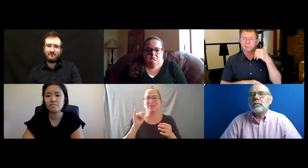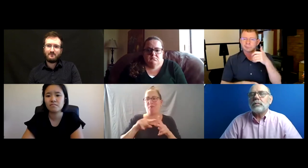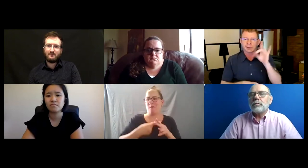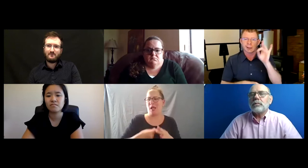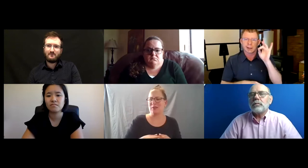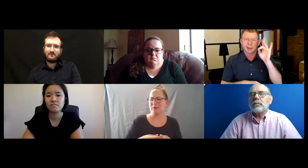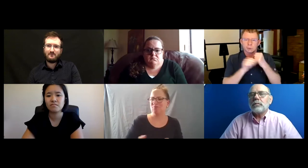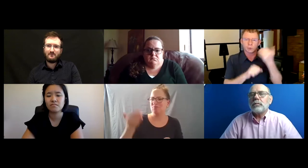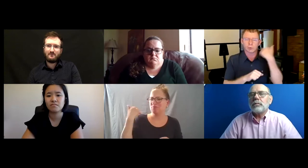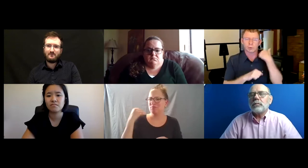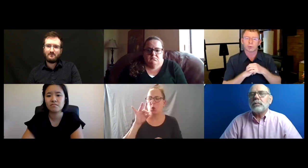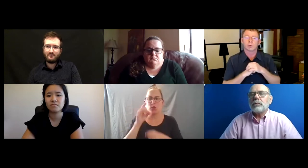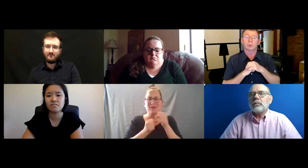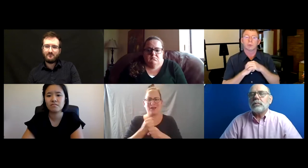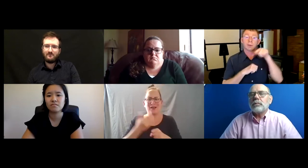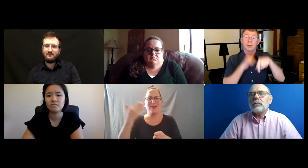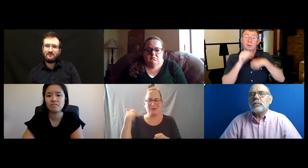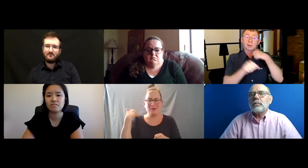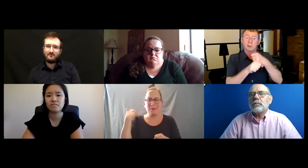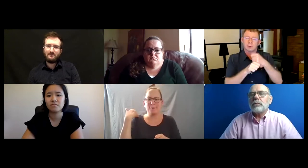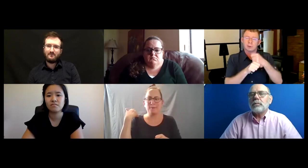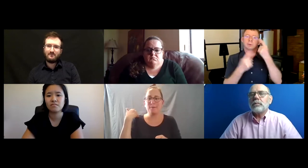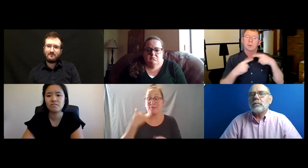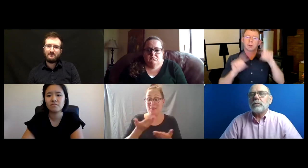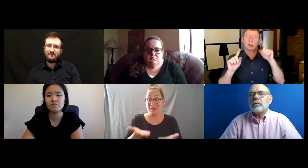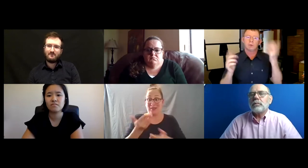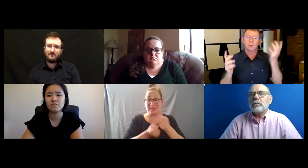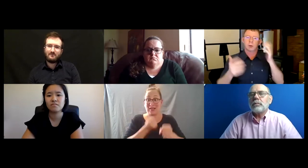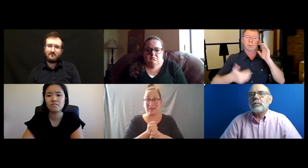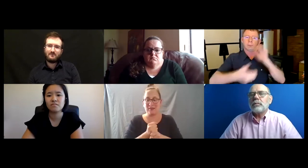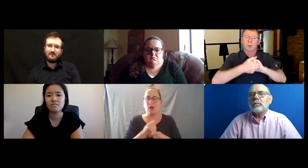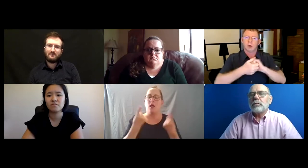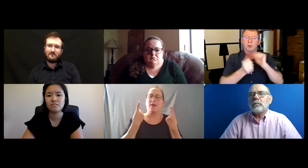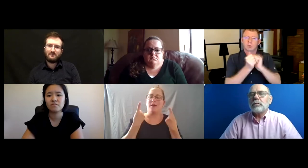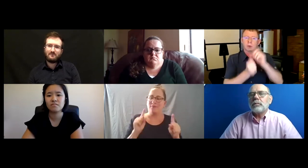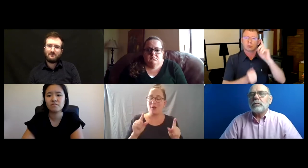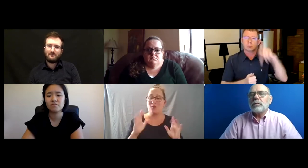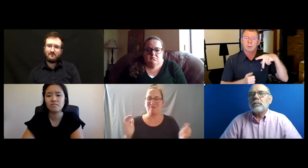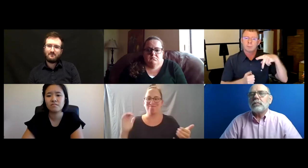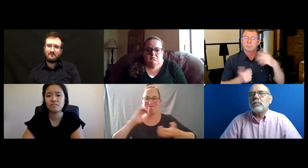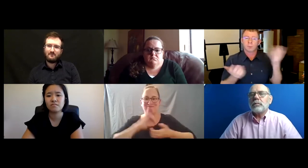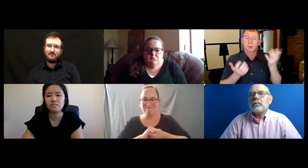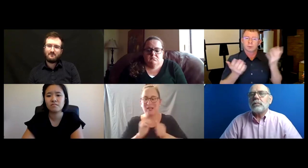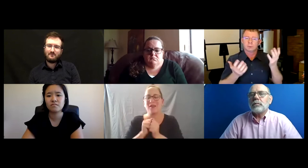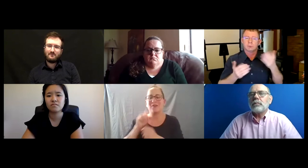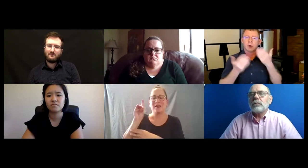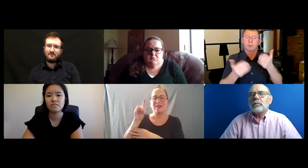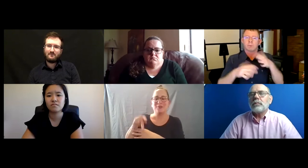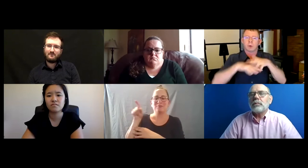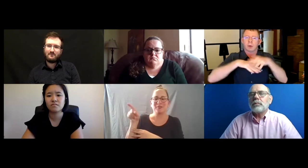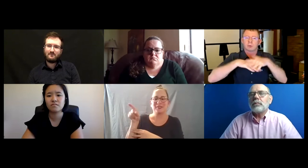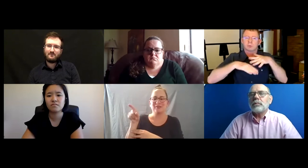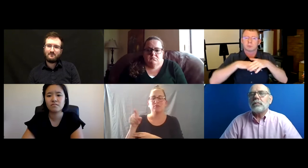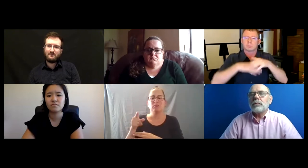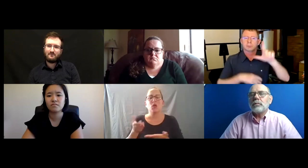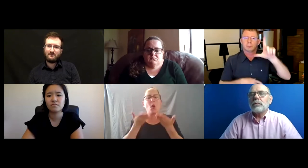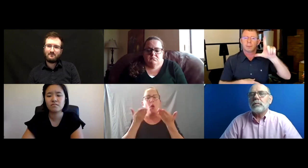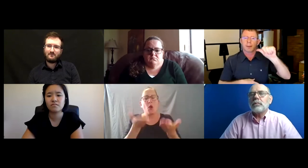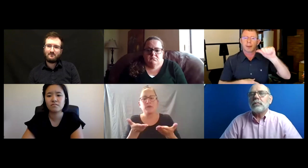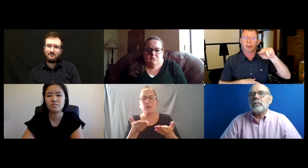tuition-free courses, and that was approximately 8 years ago. And this year we finally partnered with the Deaf